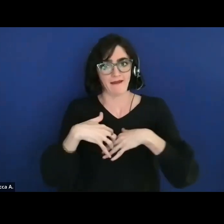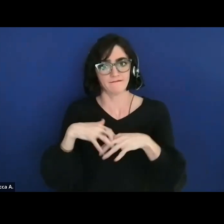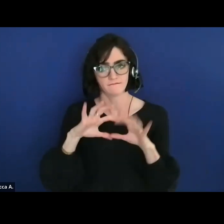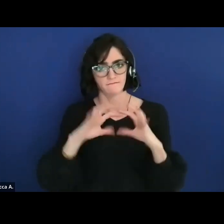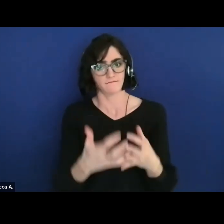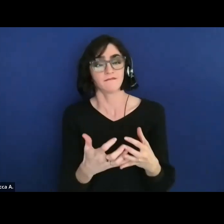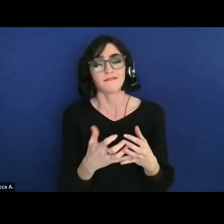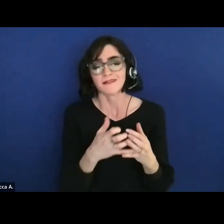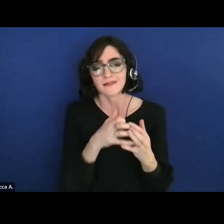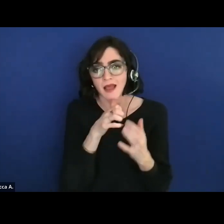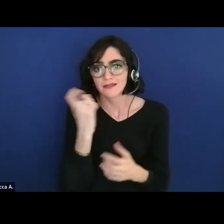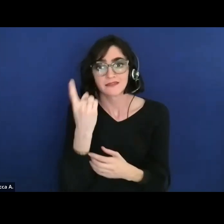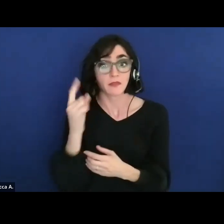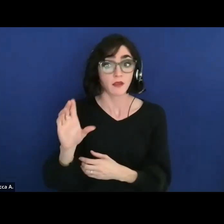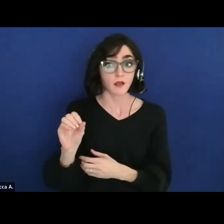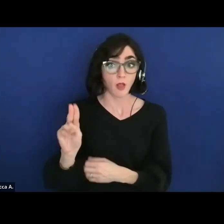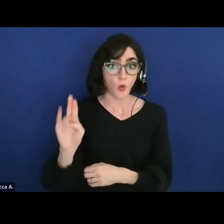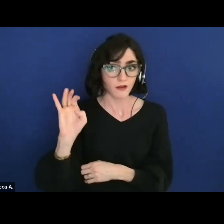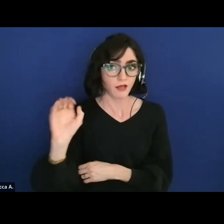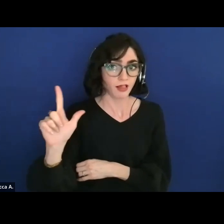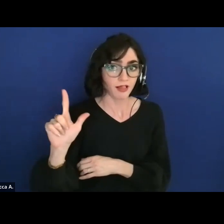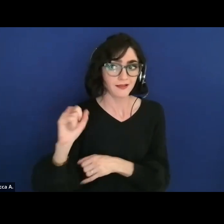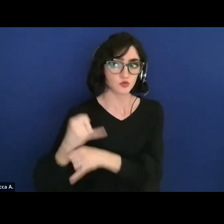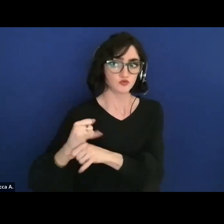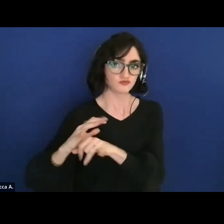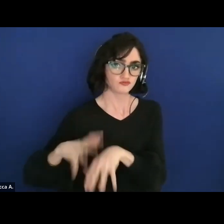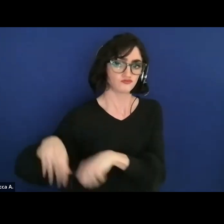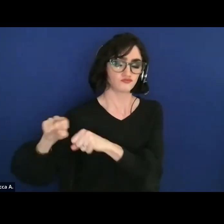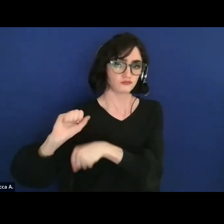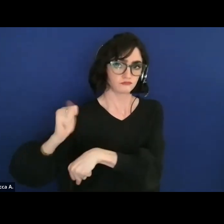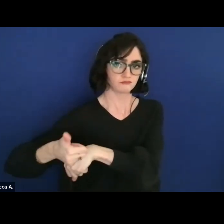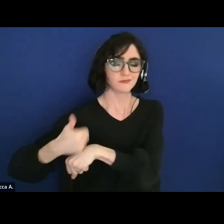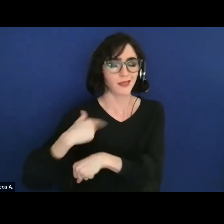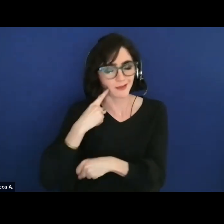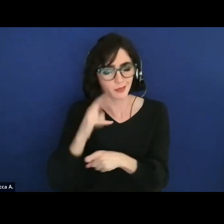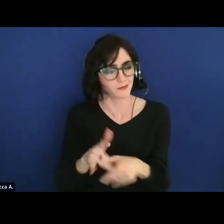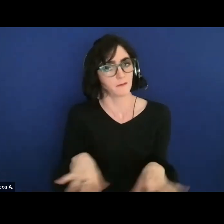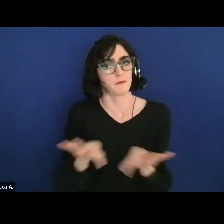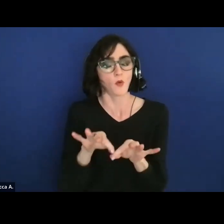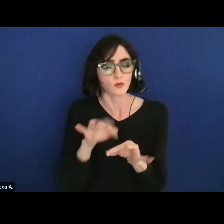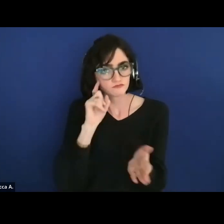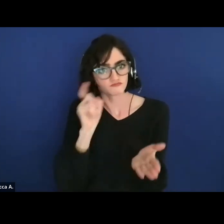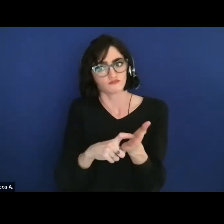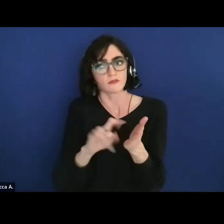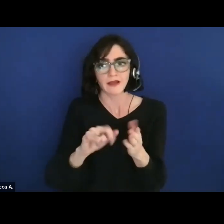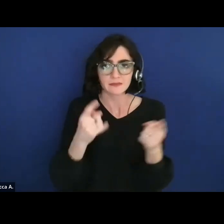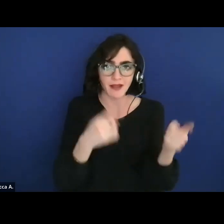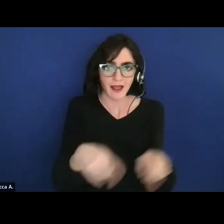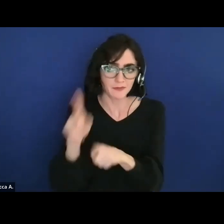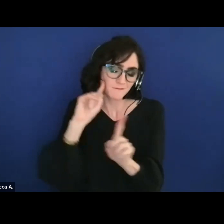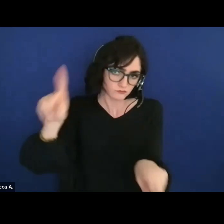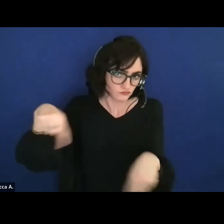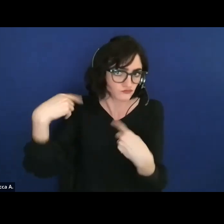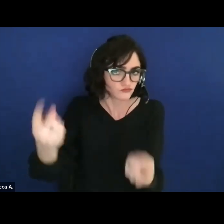colonial institutions invented. And I think that's important to acknowledge, as well as my intent to show